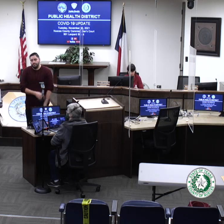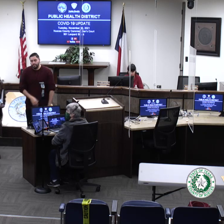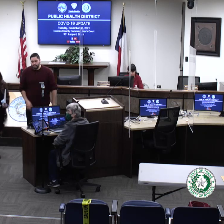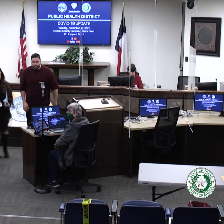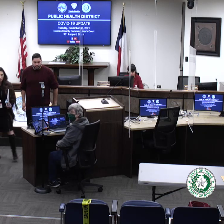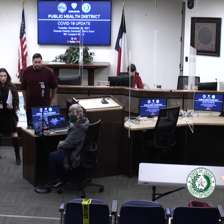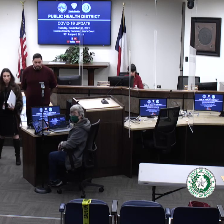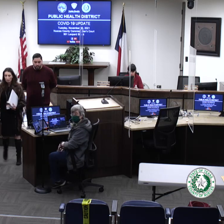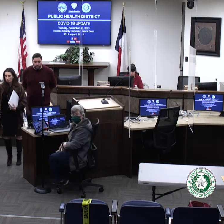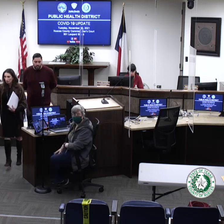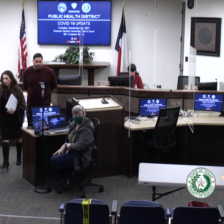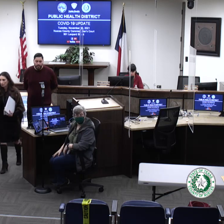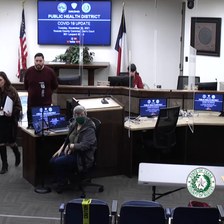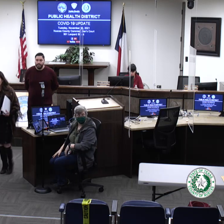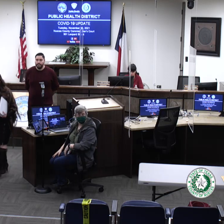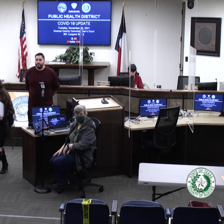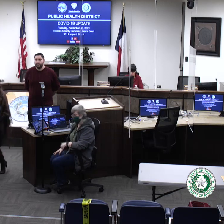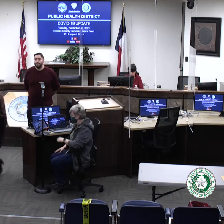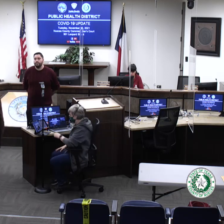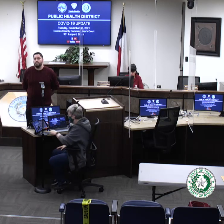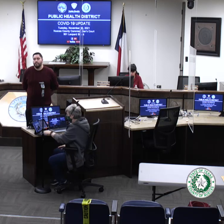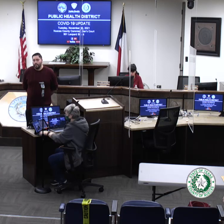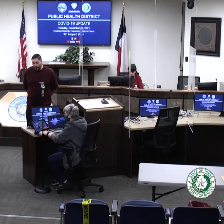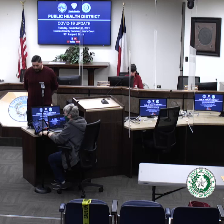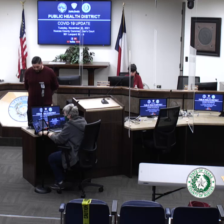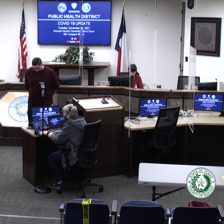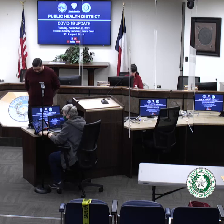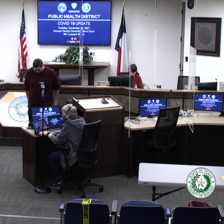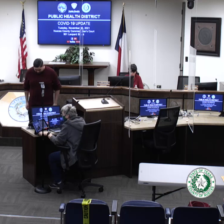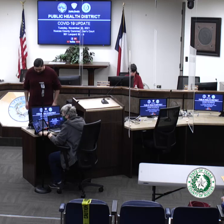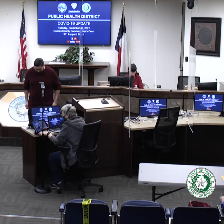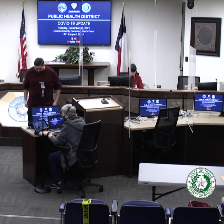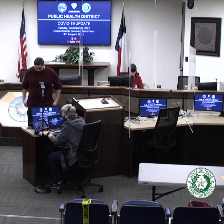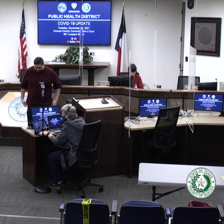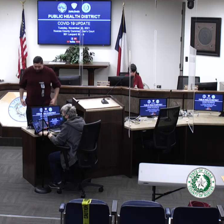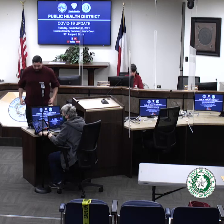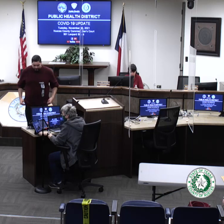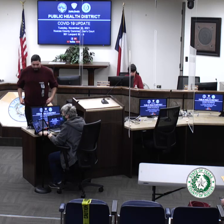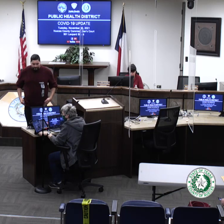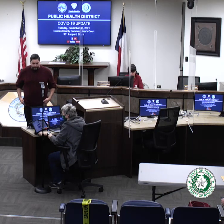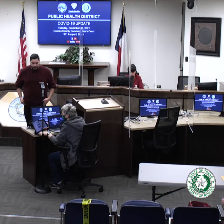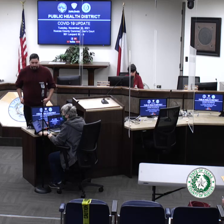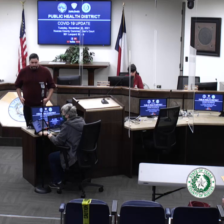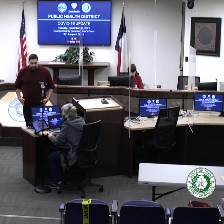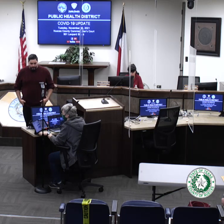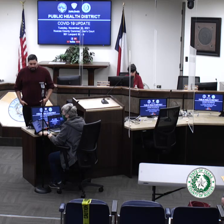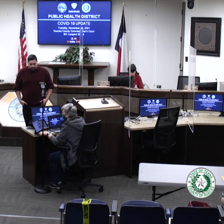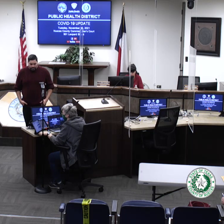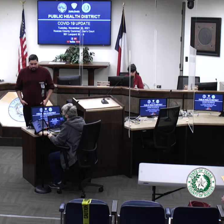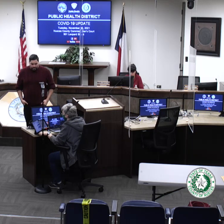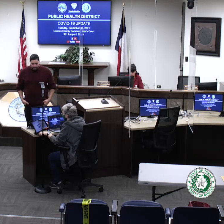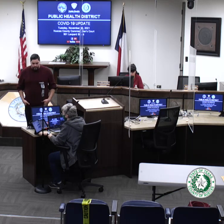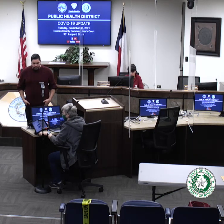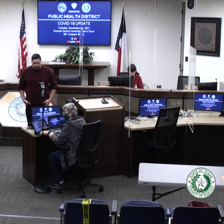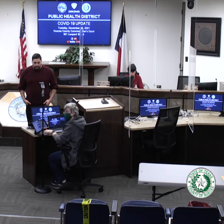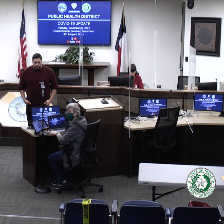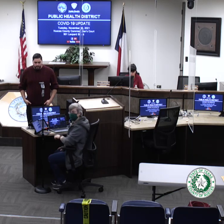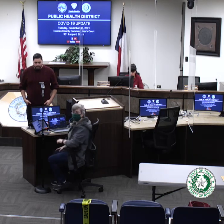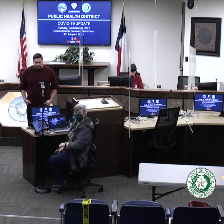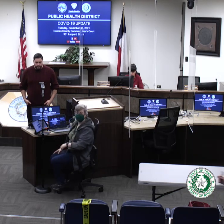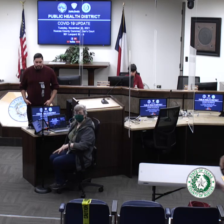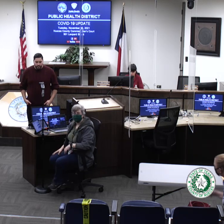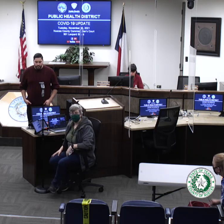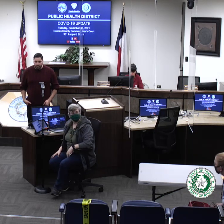El viernes 26 de noviembre del 2021, la Organización Mundial de Salud, o OMS, clasificó a la nueva variante como de